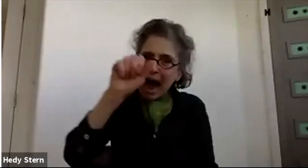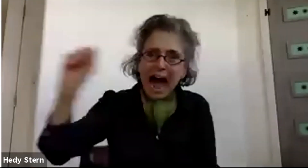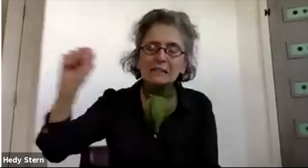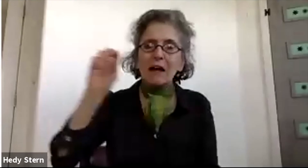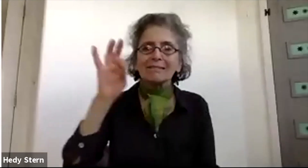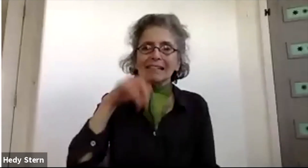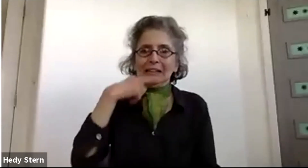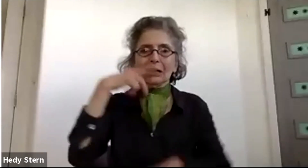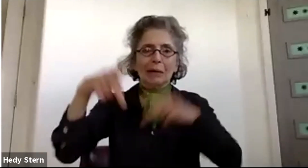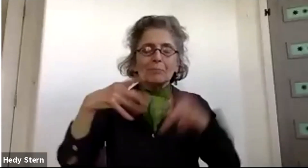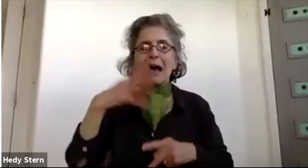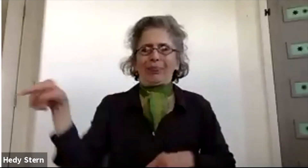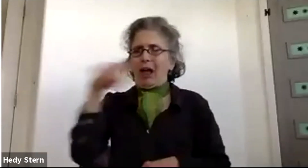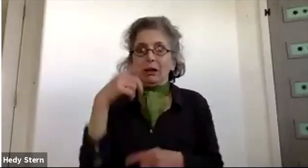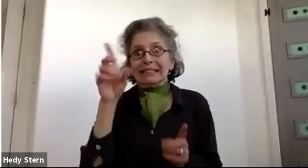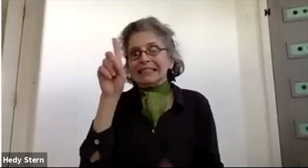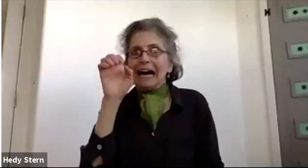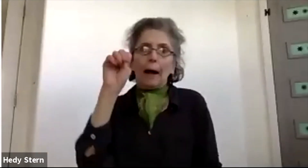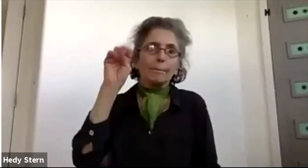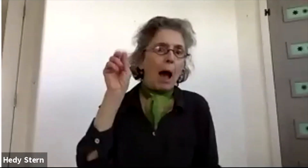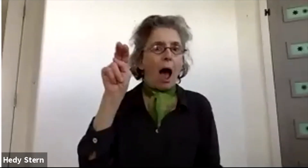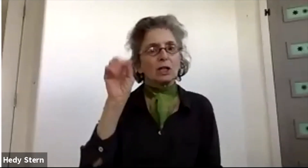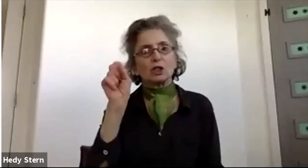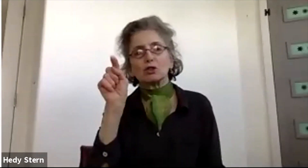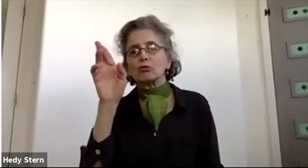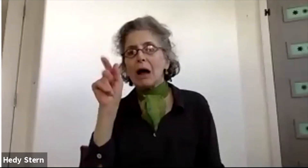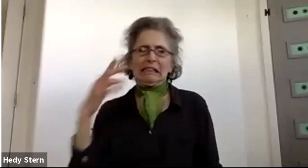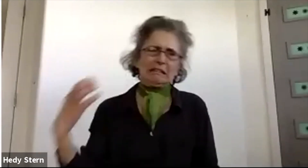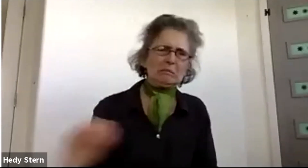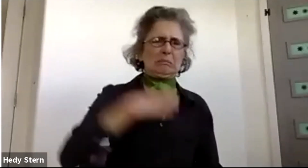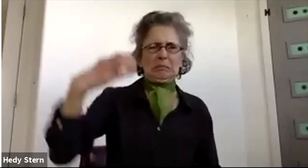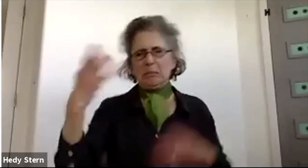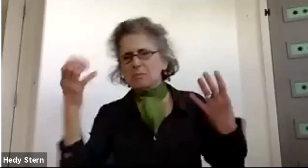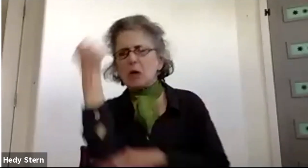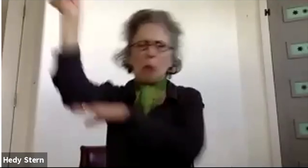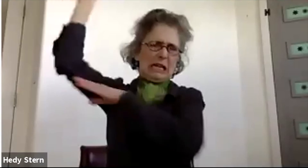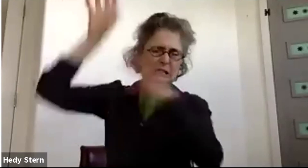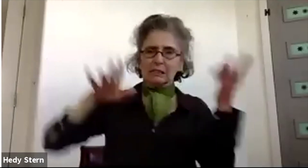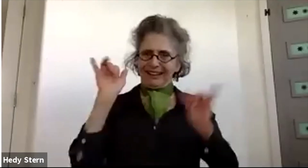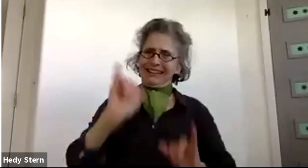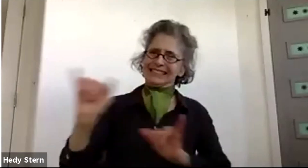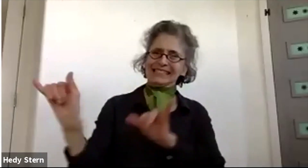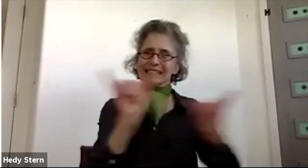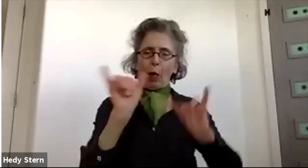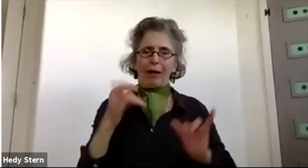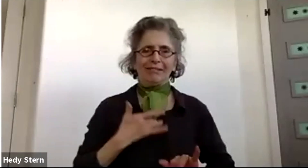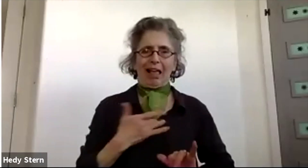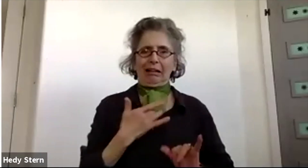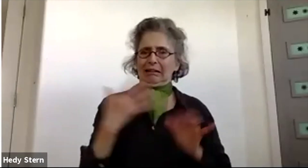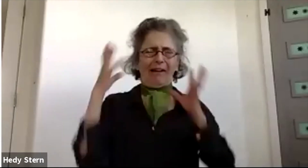large group of people and there is some sort of demonstration and protest, it's probably